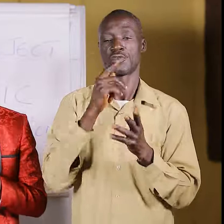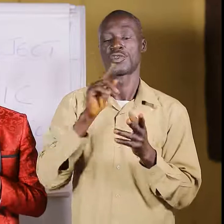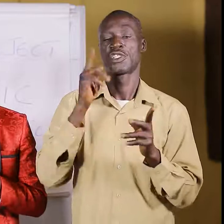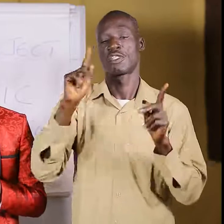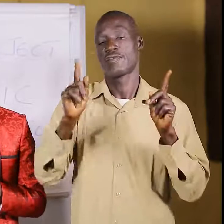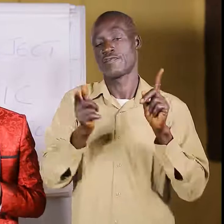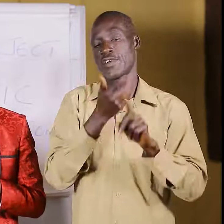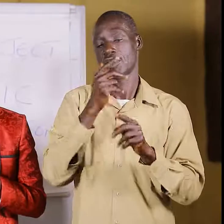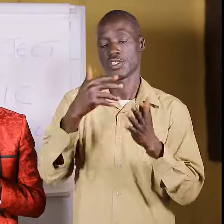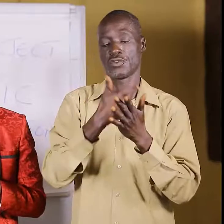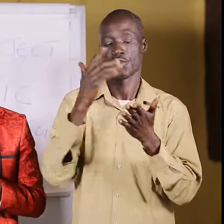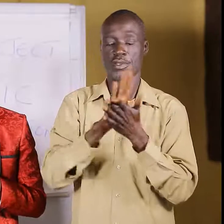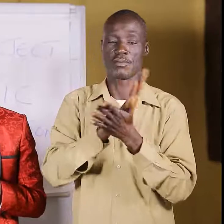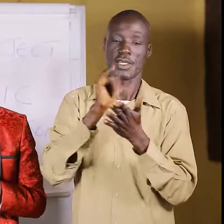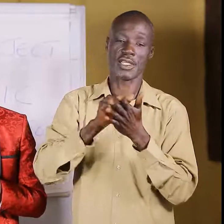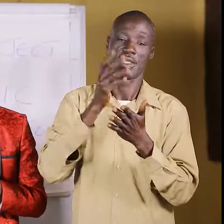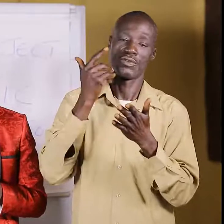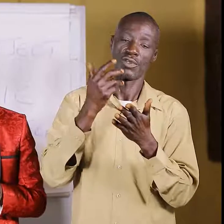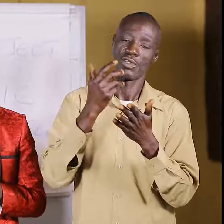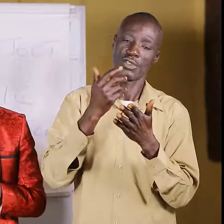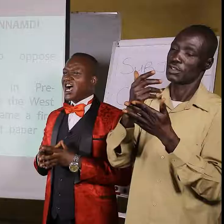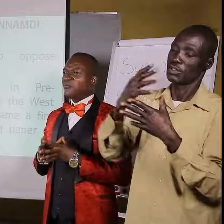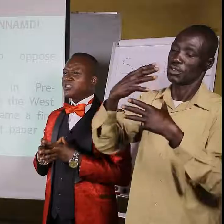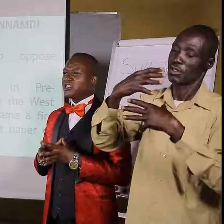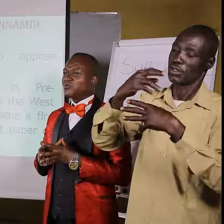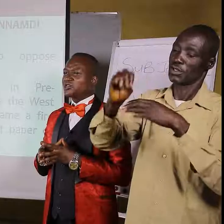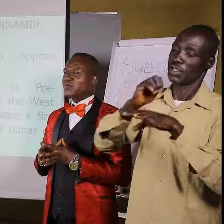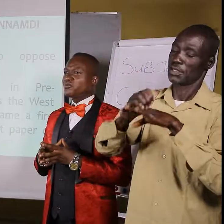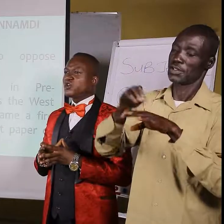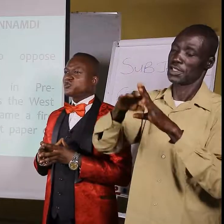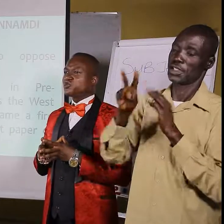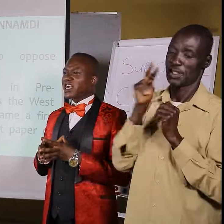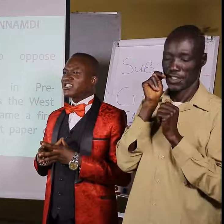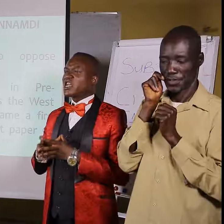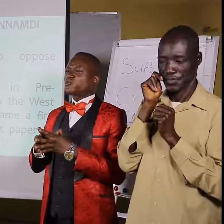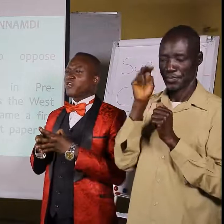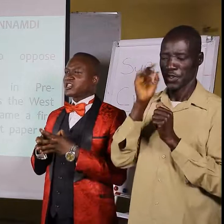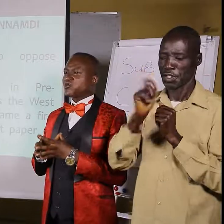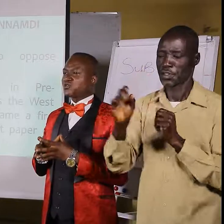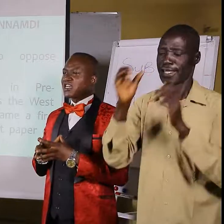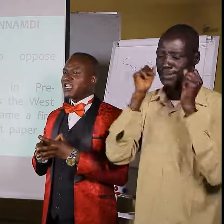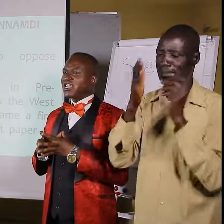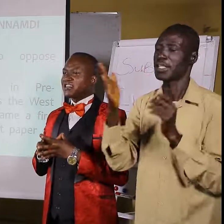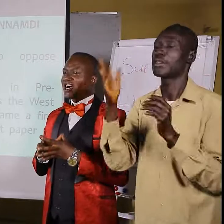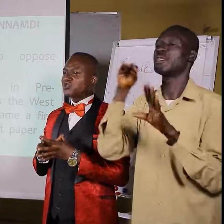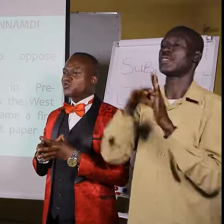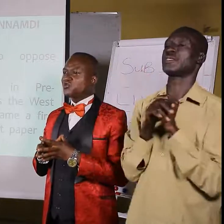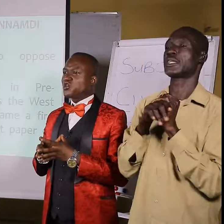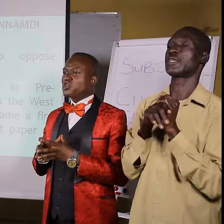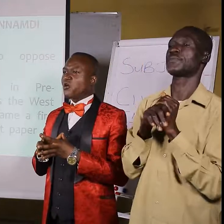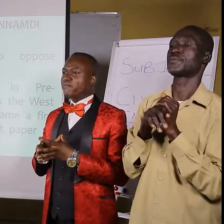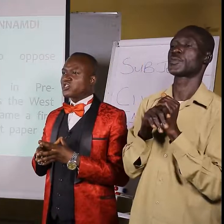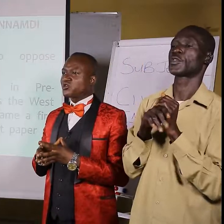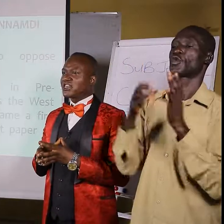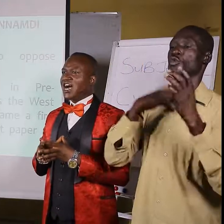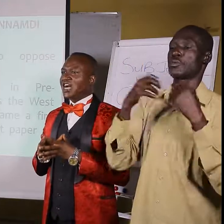first newspaper that was established in Nigeria. And with this, he was able to write a lot of articles in regards to